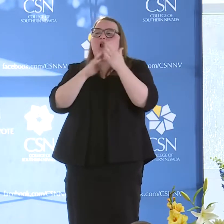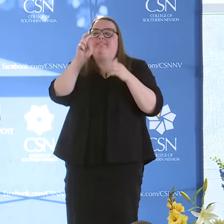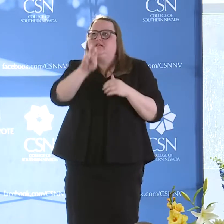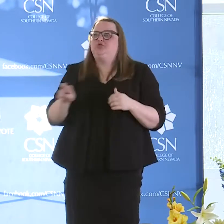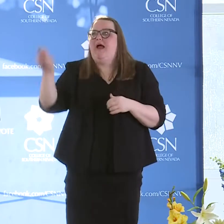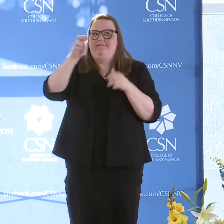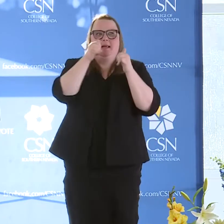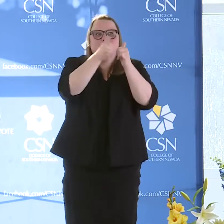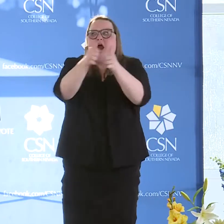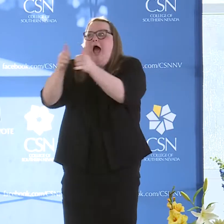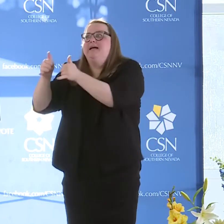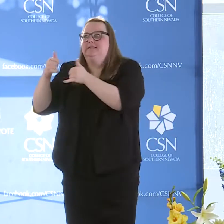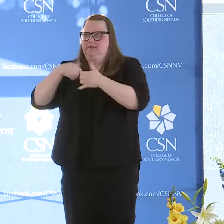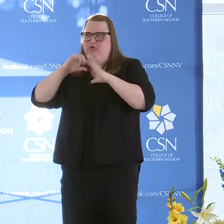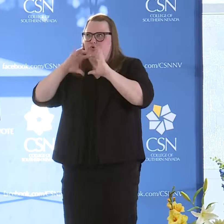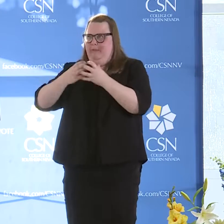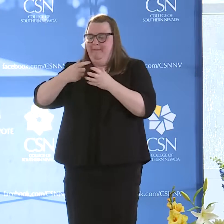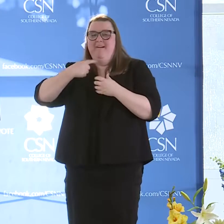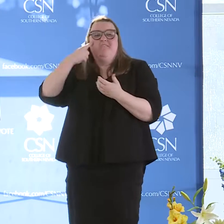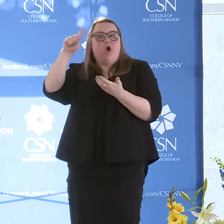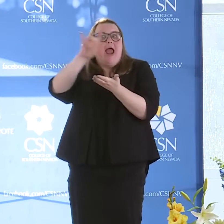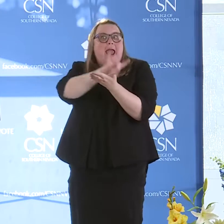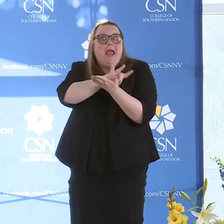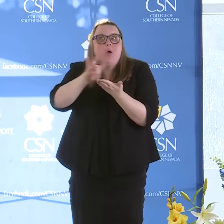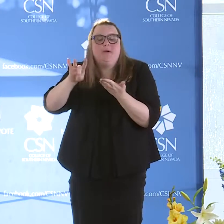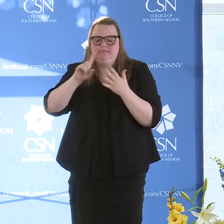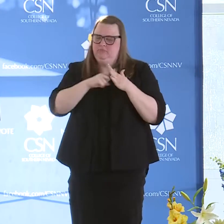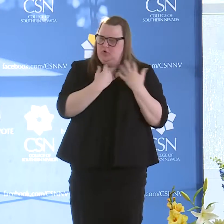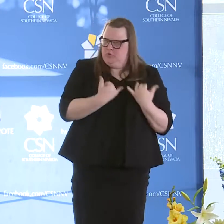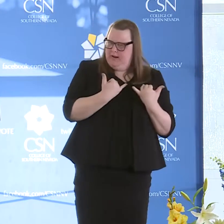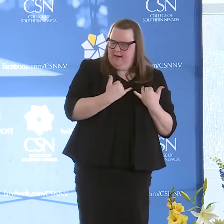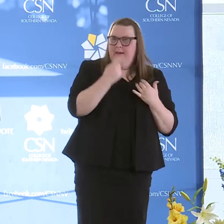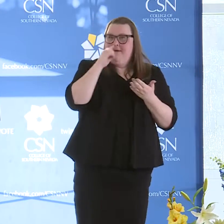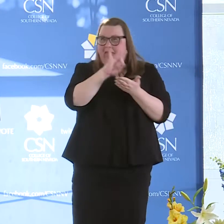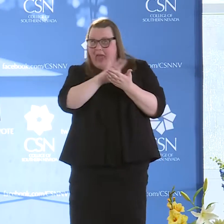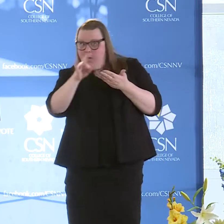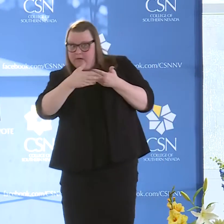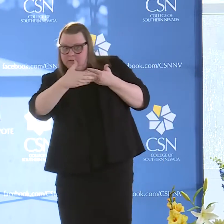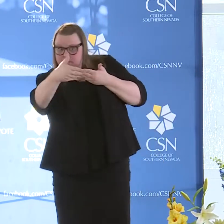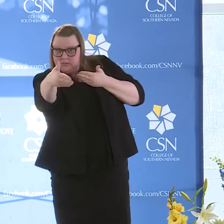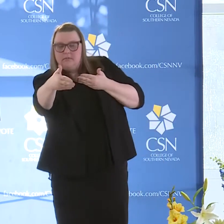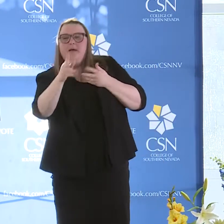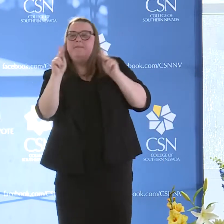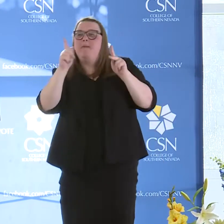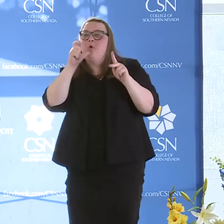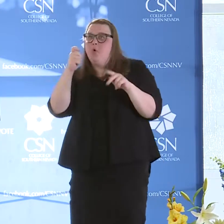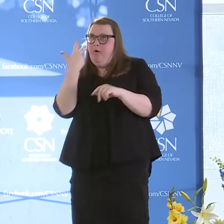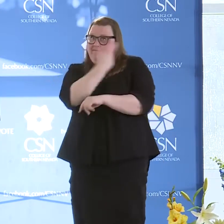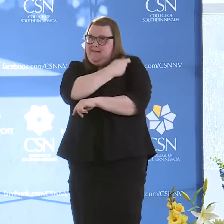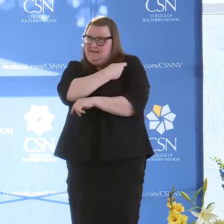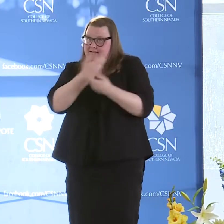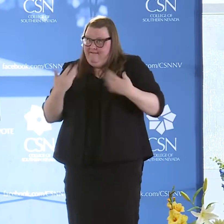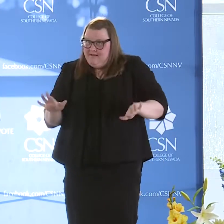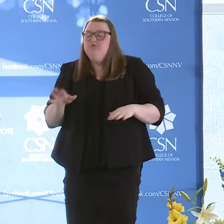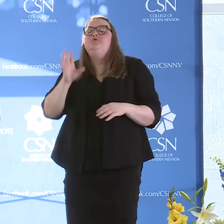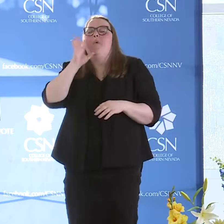Patrol. For 8 weeks, starting today, vaccinated Nevadans will win a share